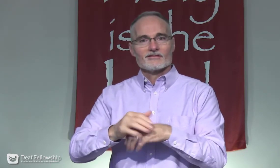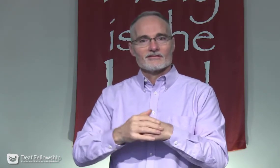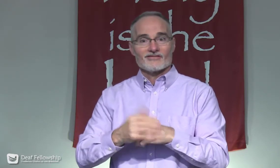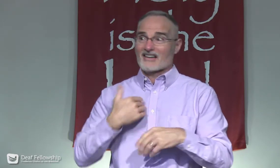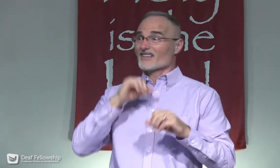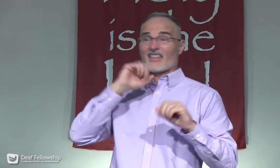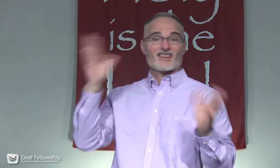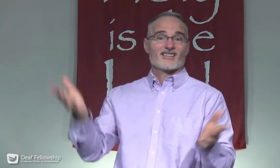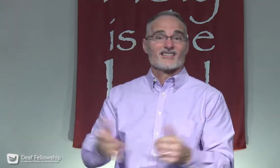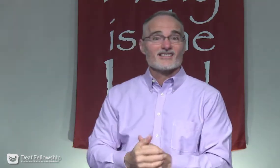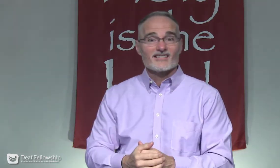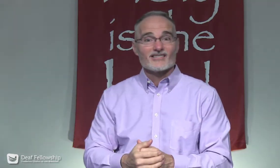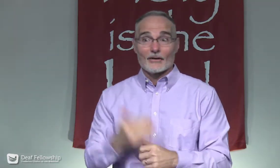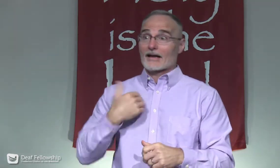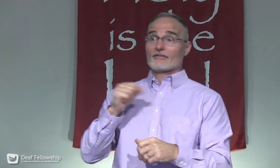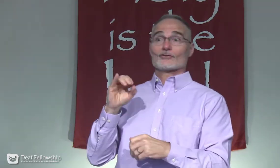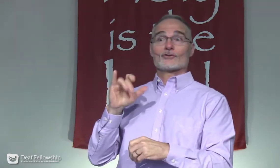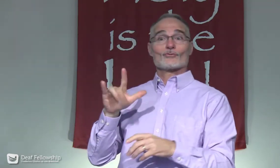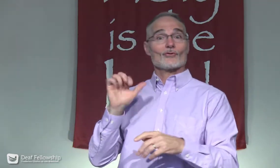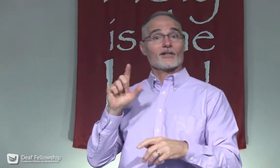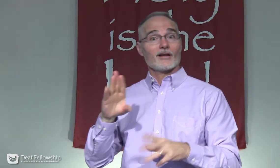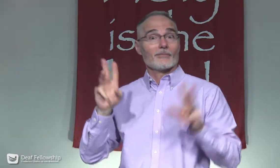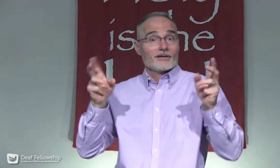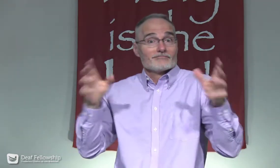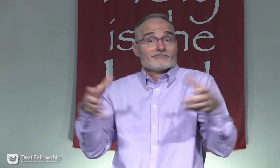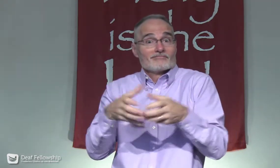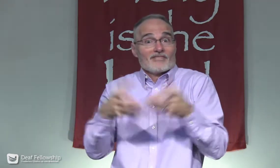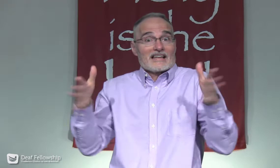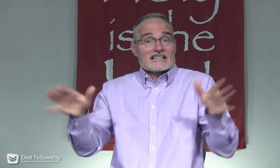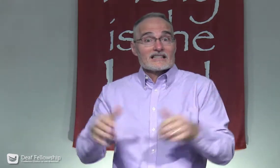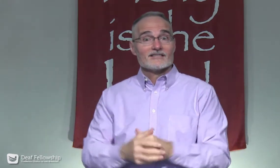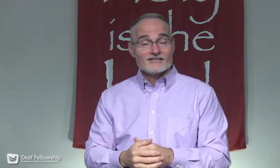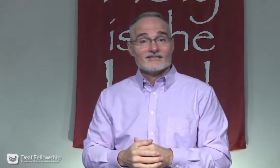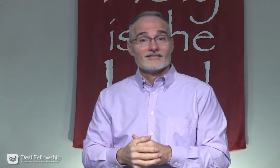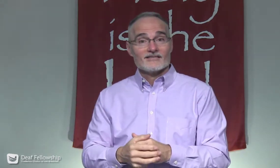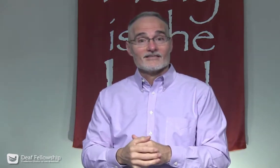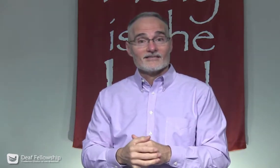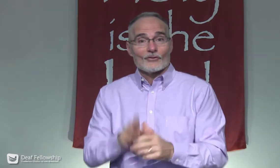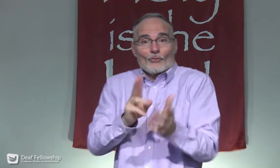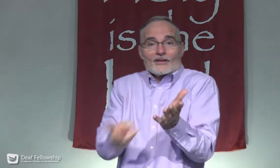church. We have nothing. We just have a social club. That's it.